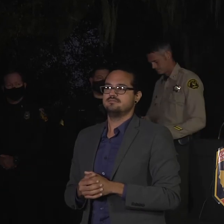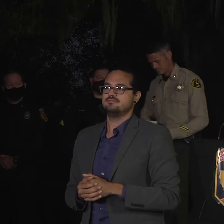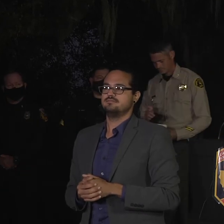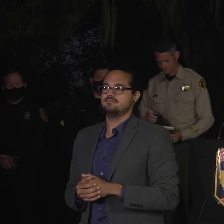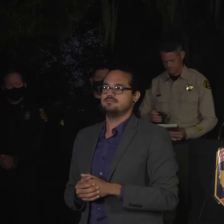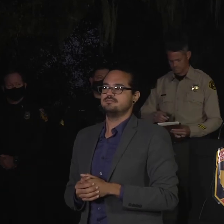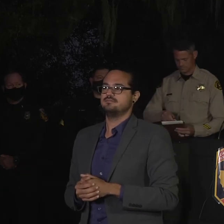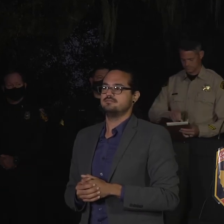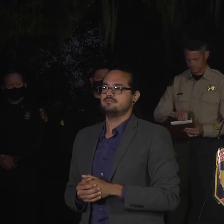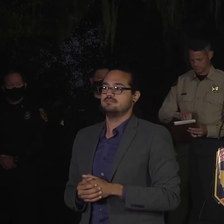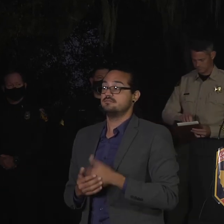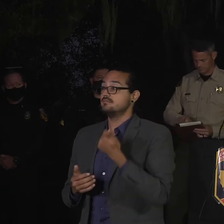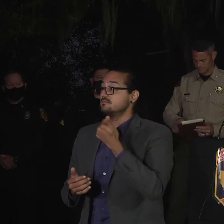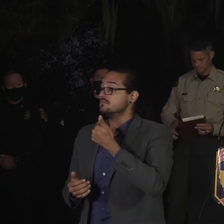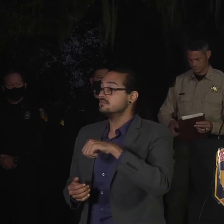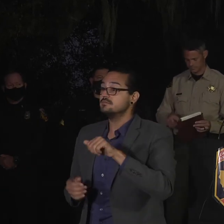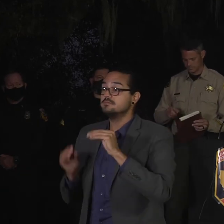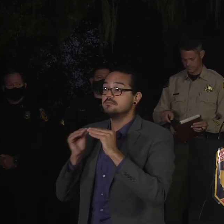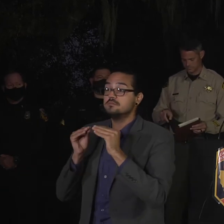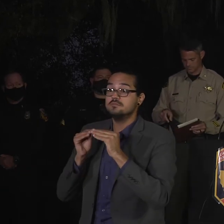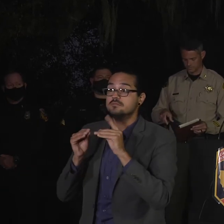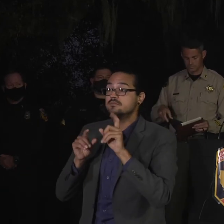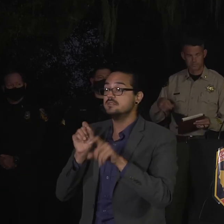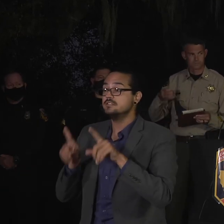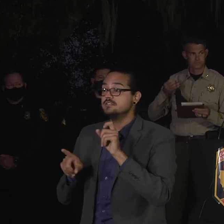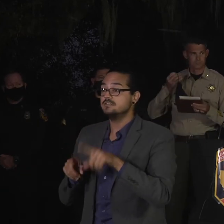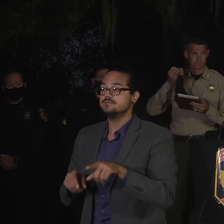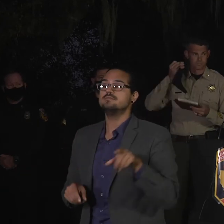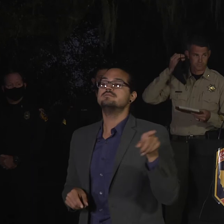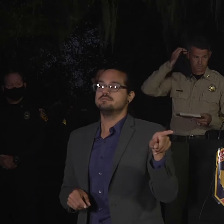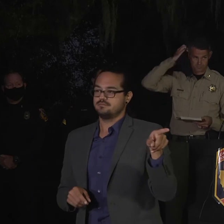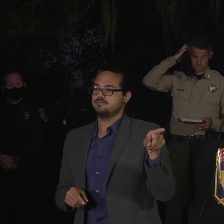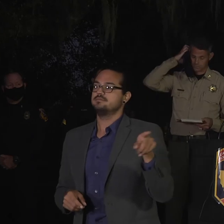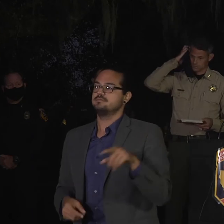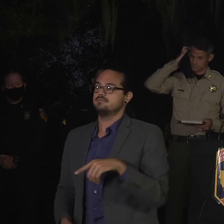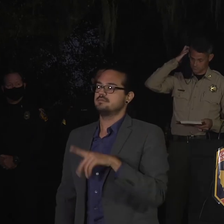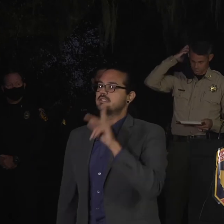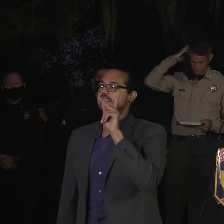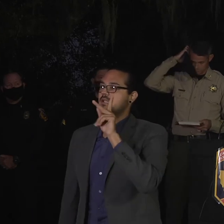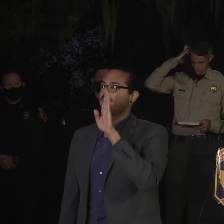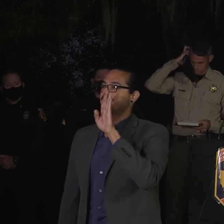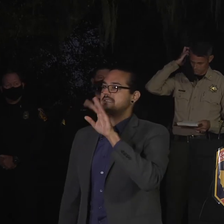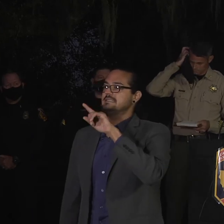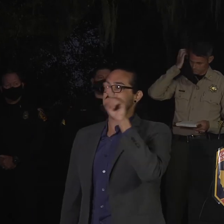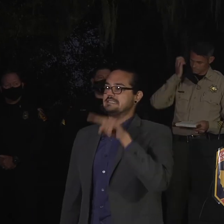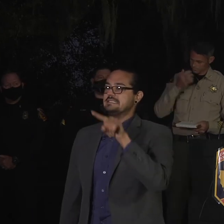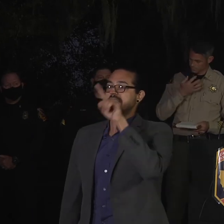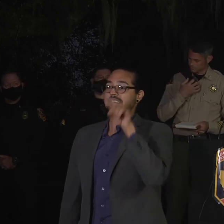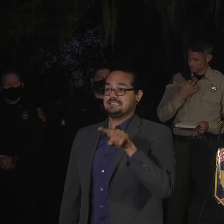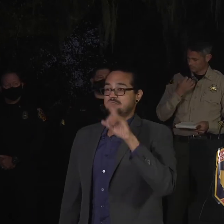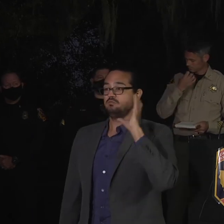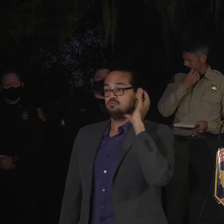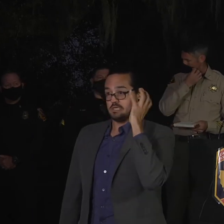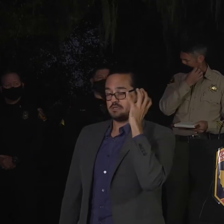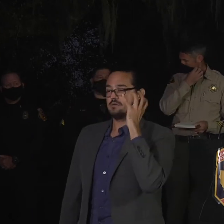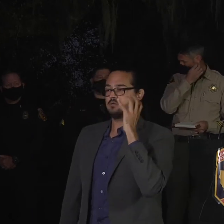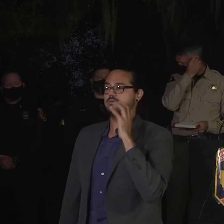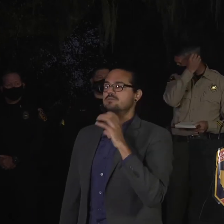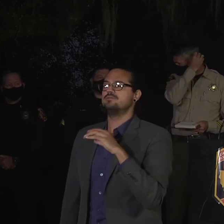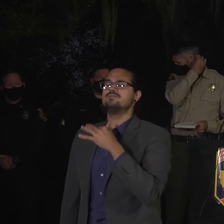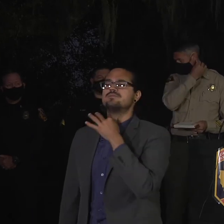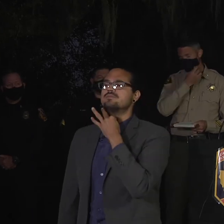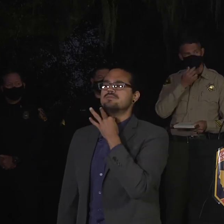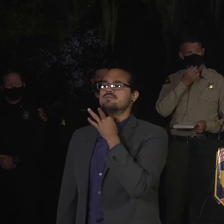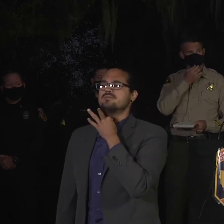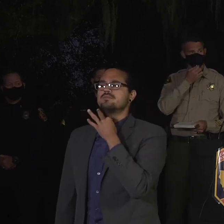All right, any other questions? Yep. Randy Gordon with KBCZ, Boulder Creek Community Radio. What are you going to need to see for the evacuations to be lifted,